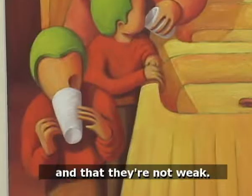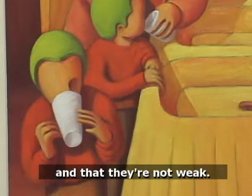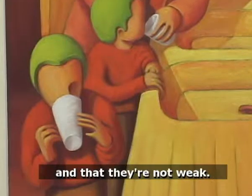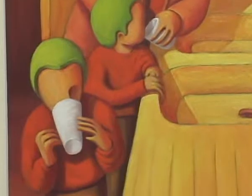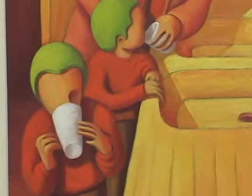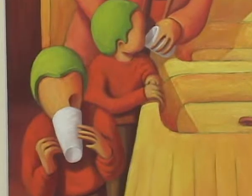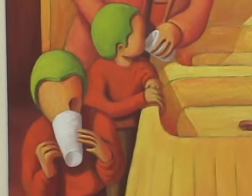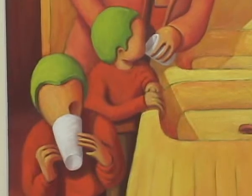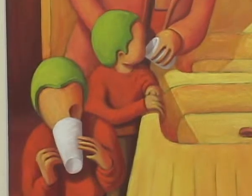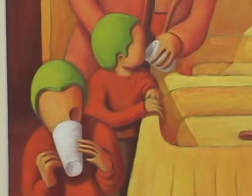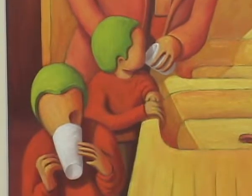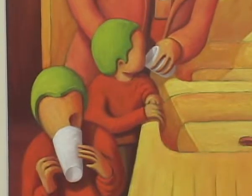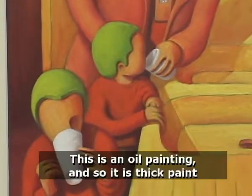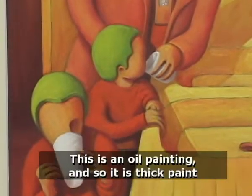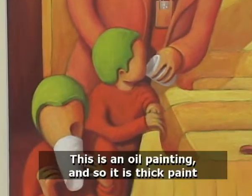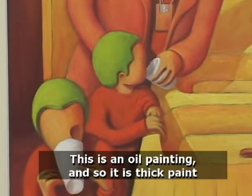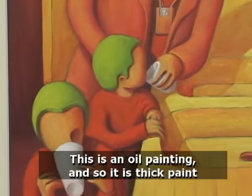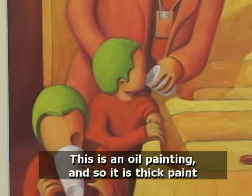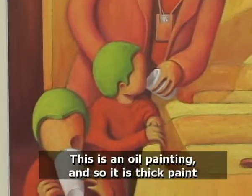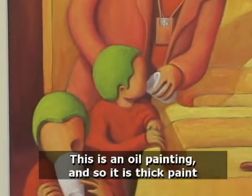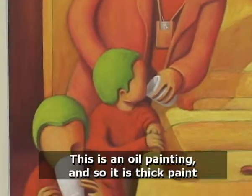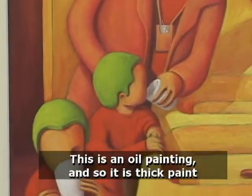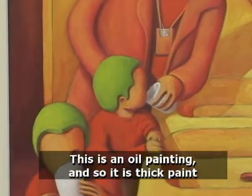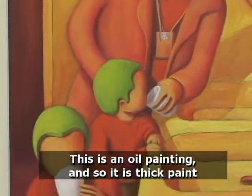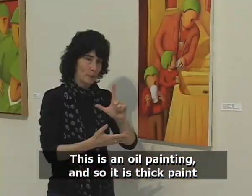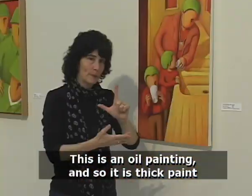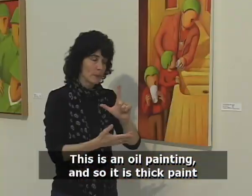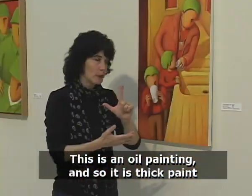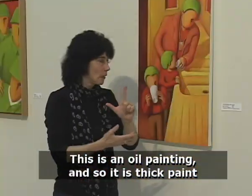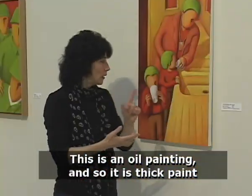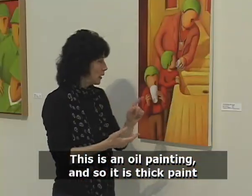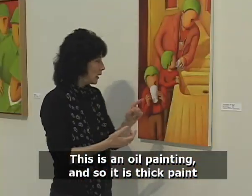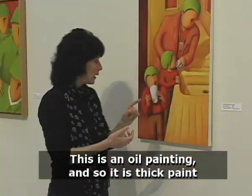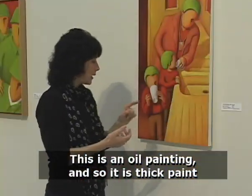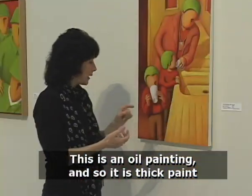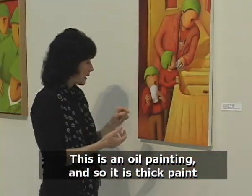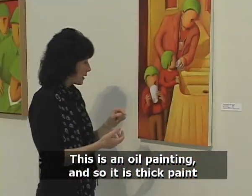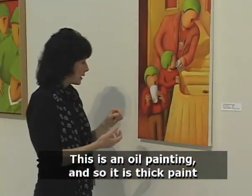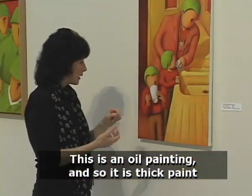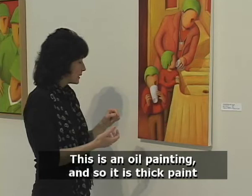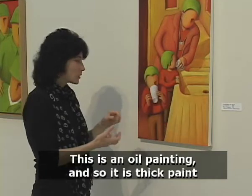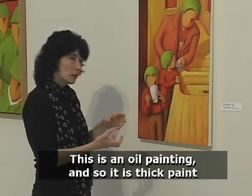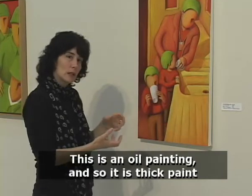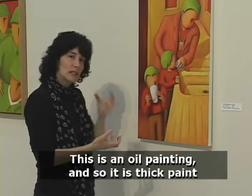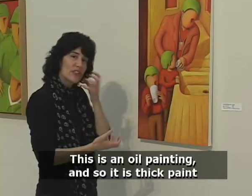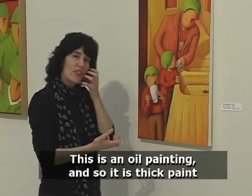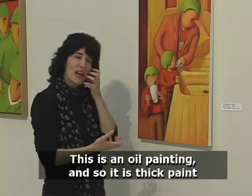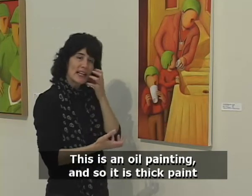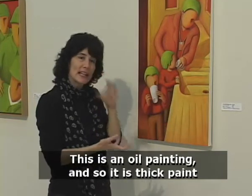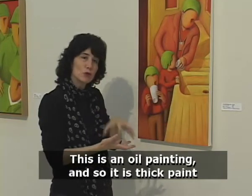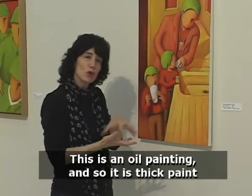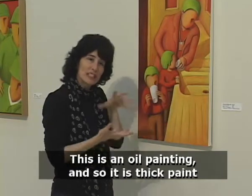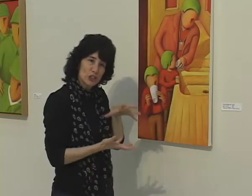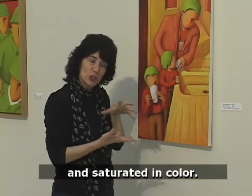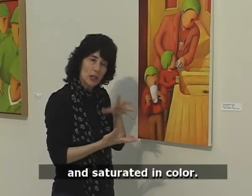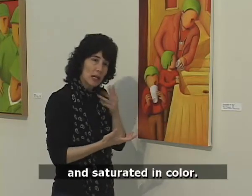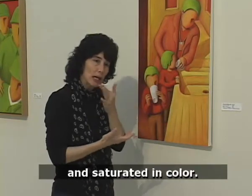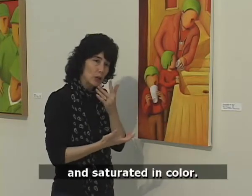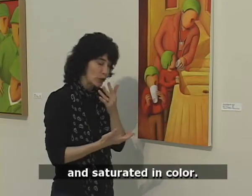weak. This is an oil painting, and so it is thick paint and